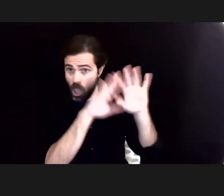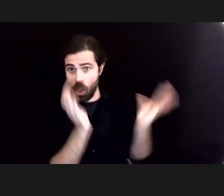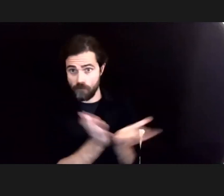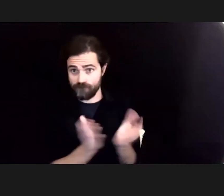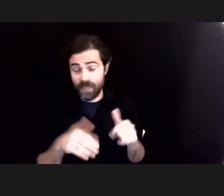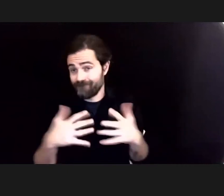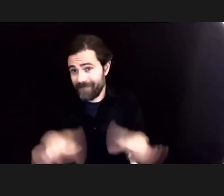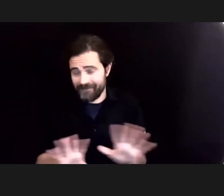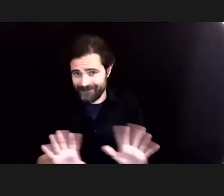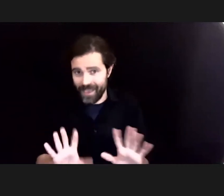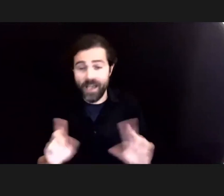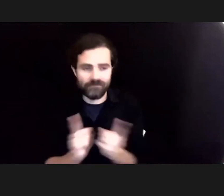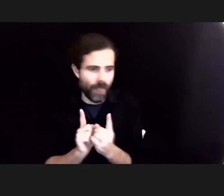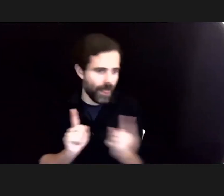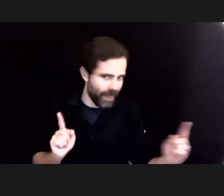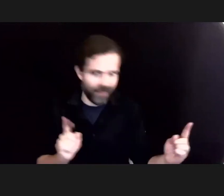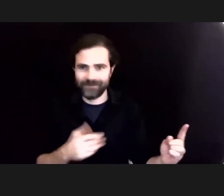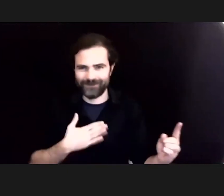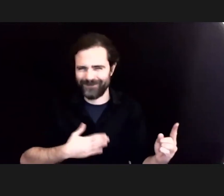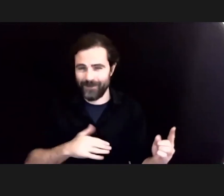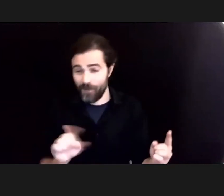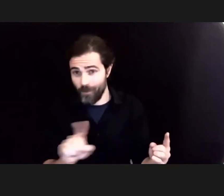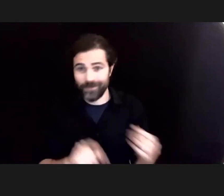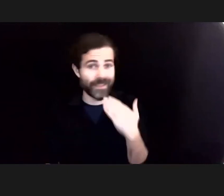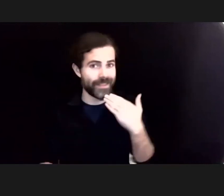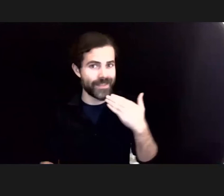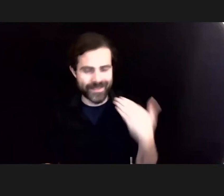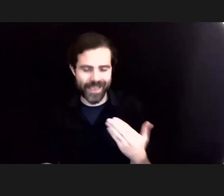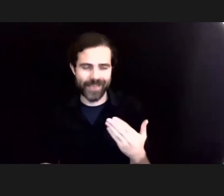much for having us here. It's really a pleasure.